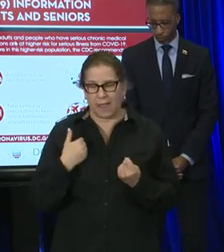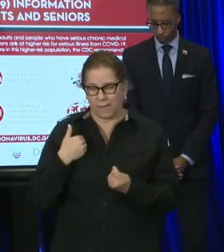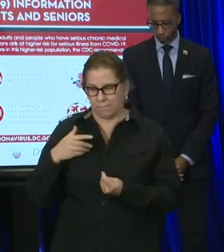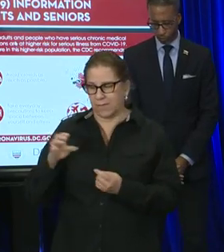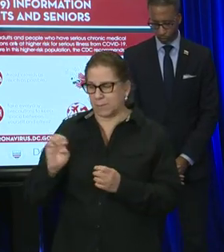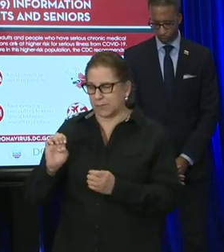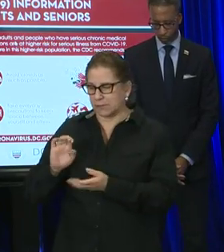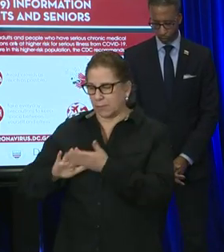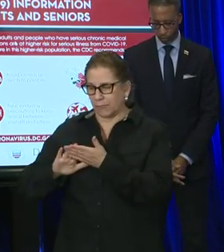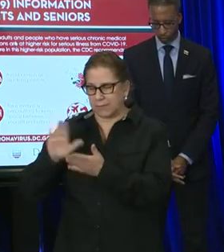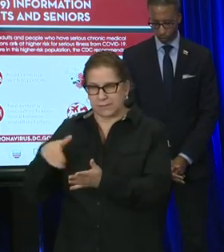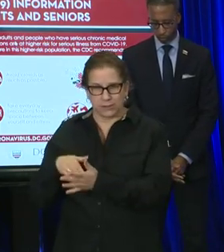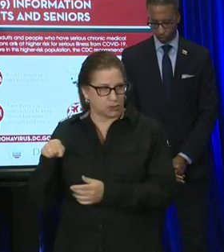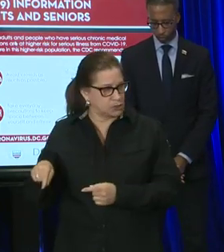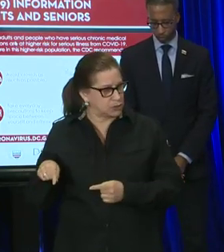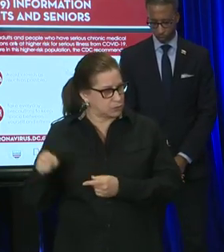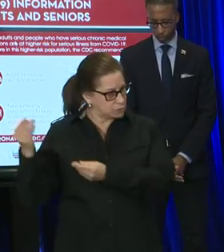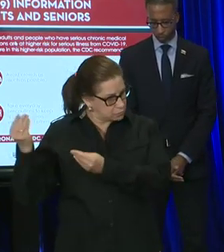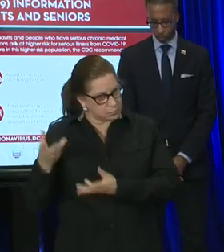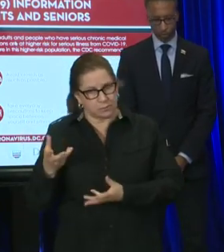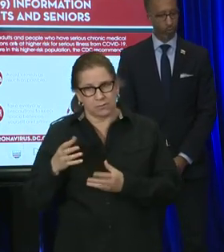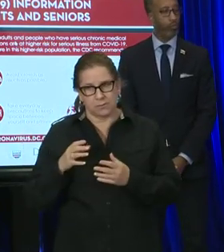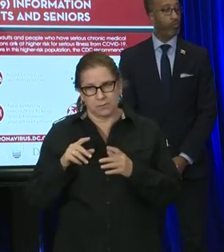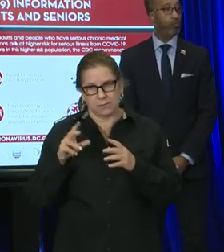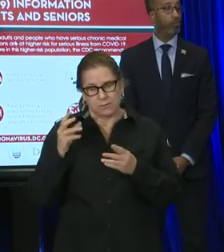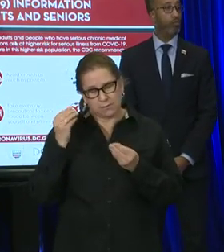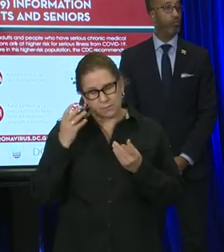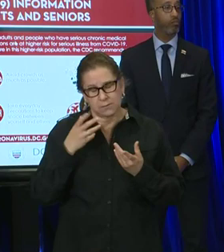can get the response that they need.